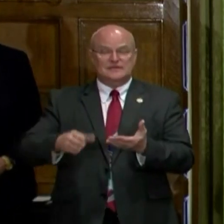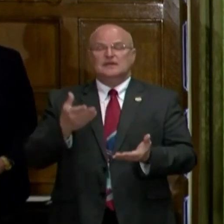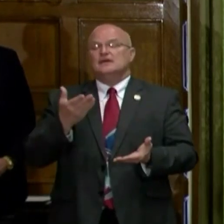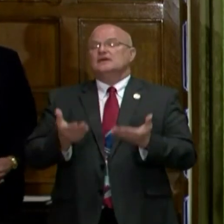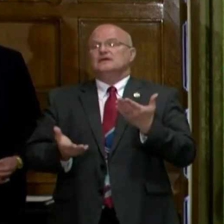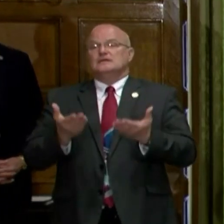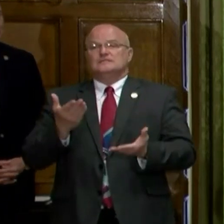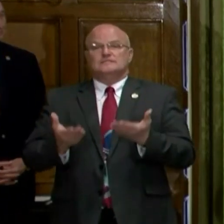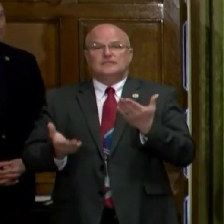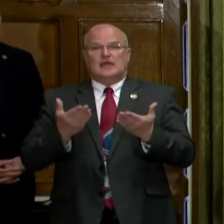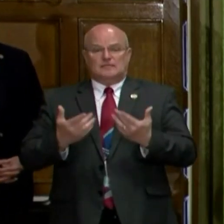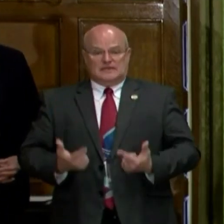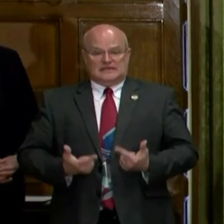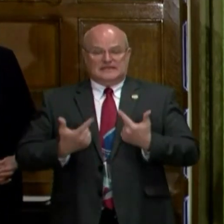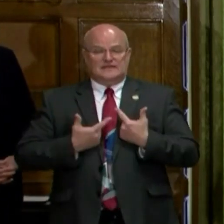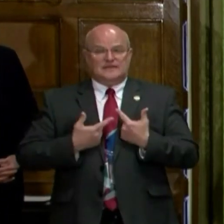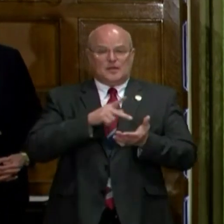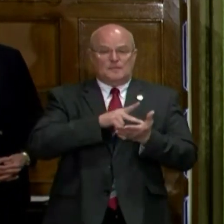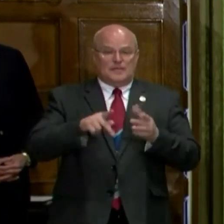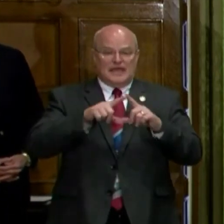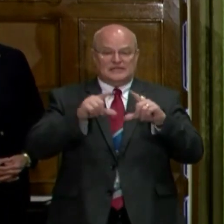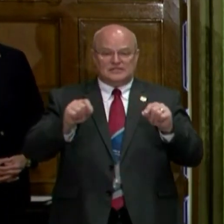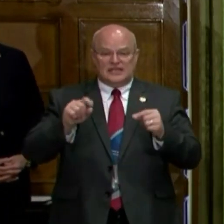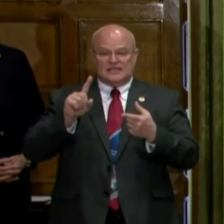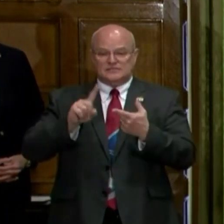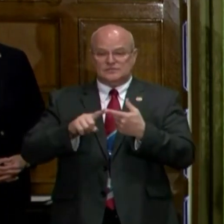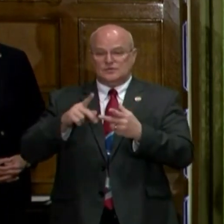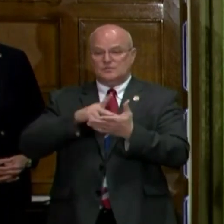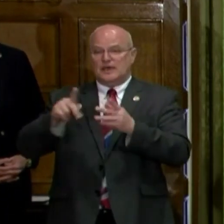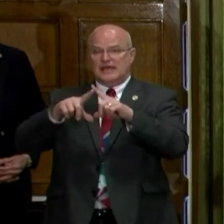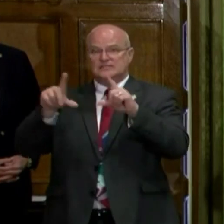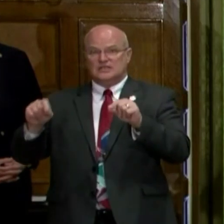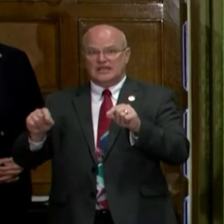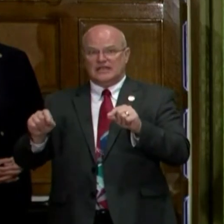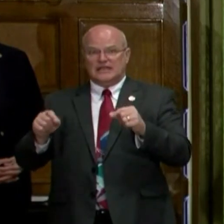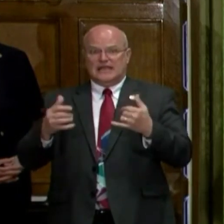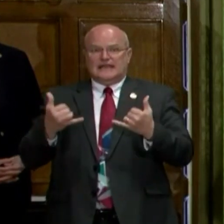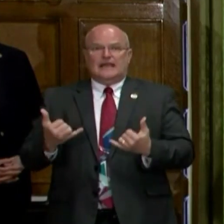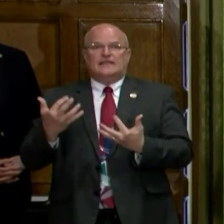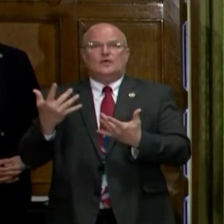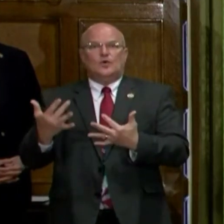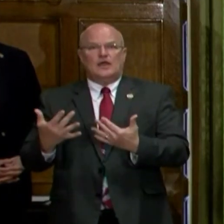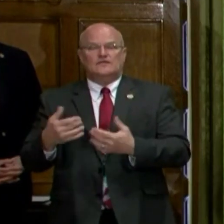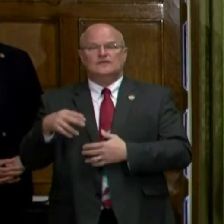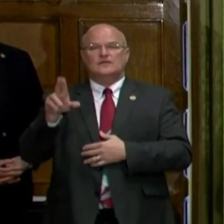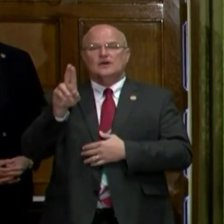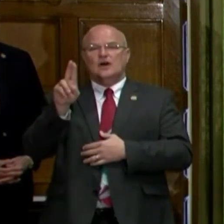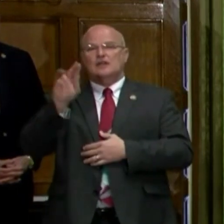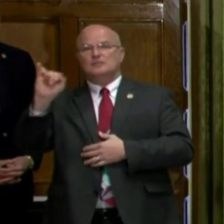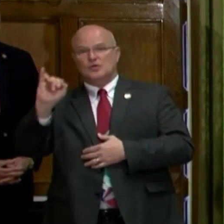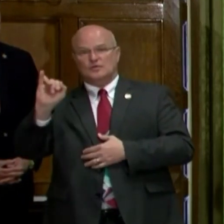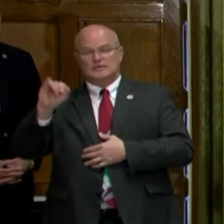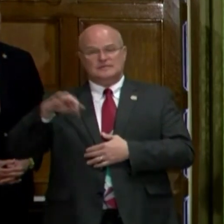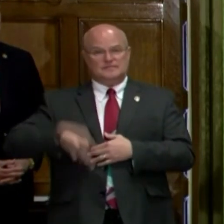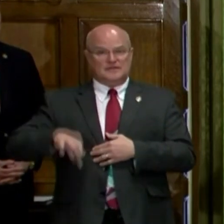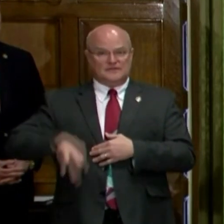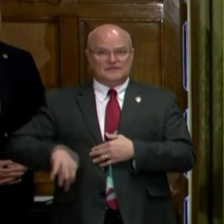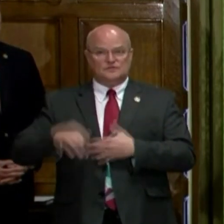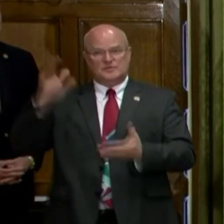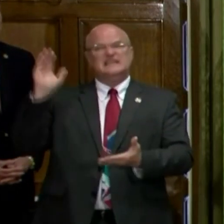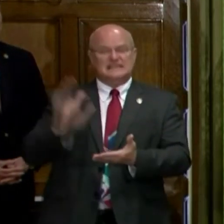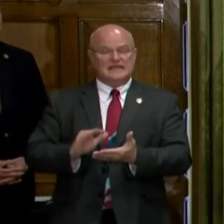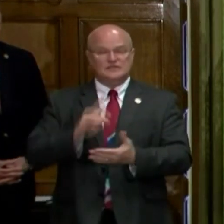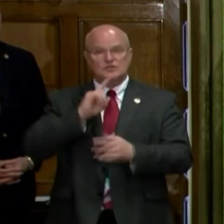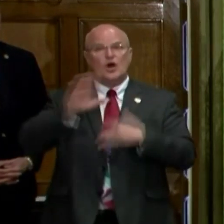They were living paycheck to paycheck. Now they don't have that paycheck. They might be waiting for unemployment benefits, which will be